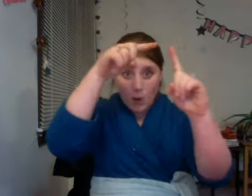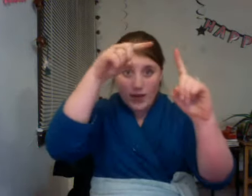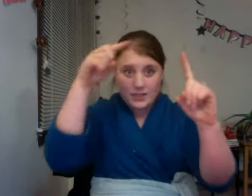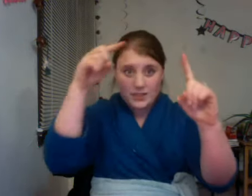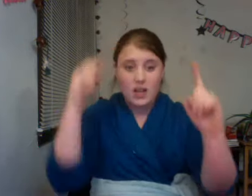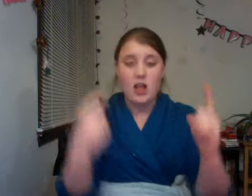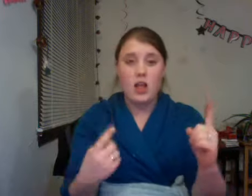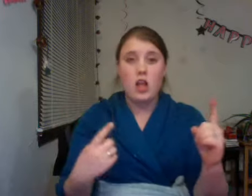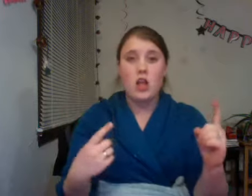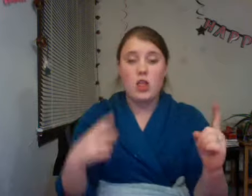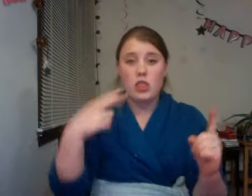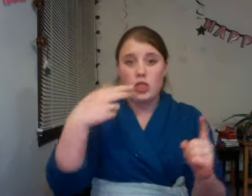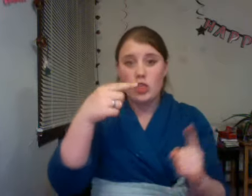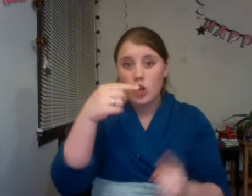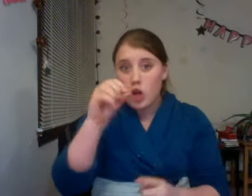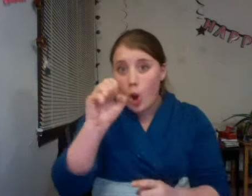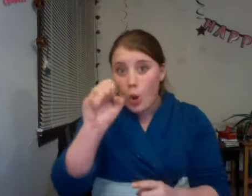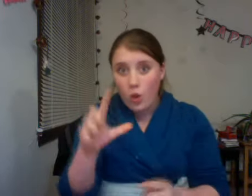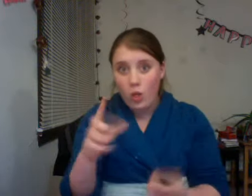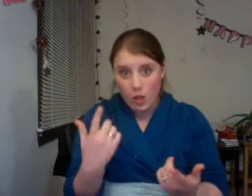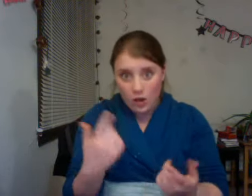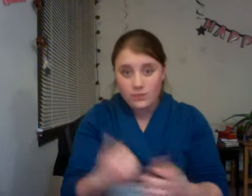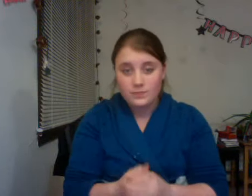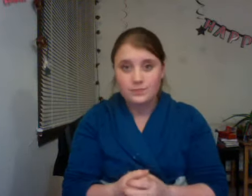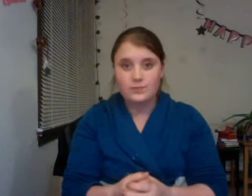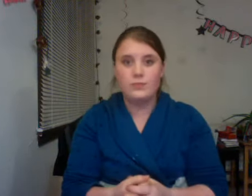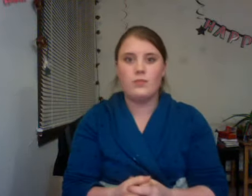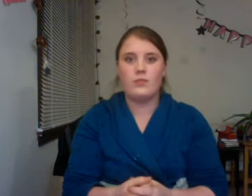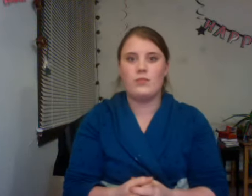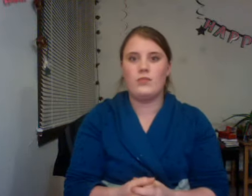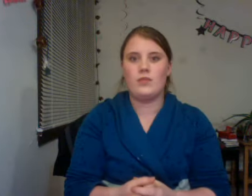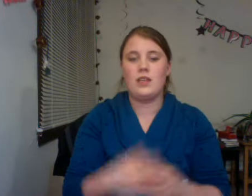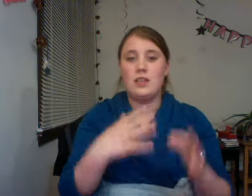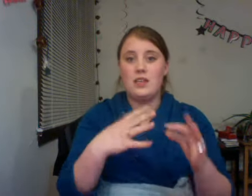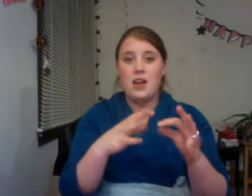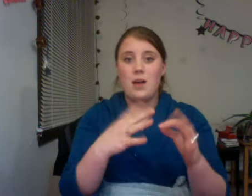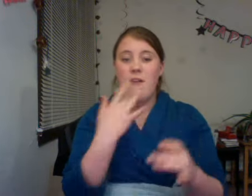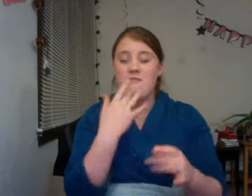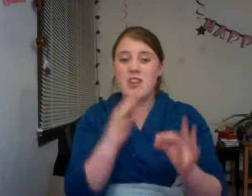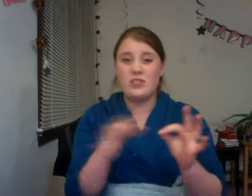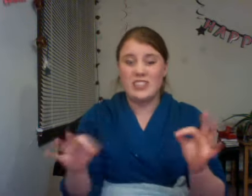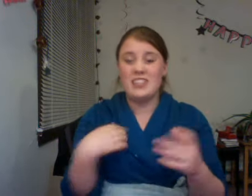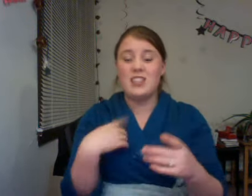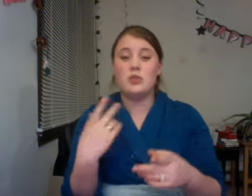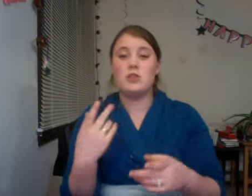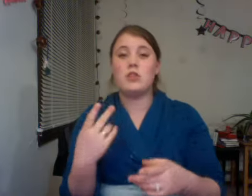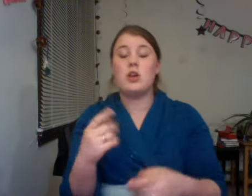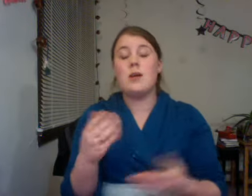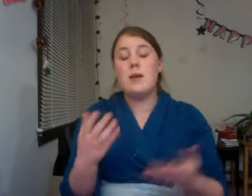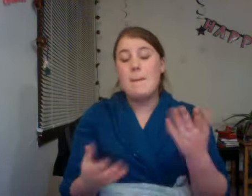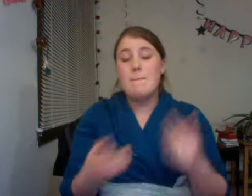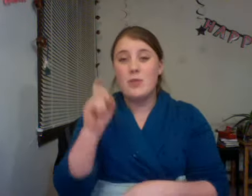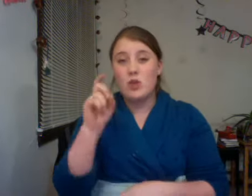lie in order to tell the truth. I think this sentiment is particularly relevant to science education.